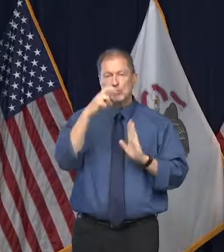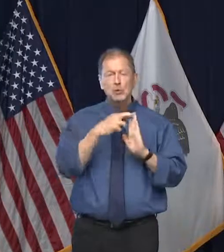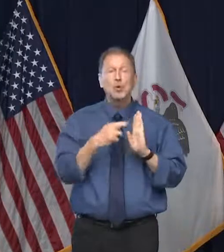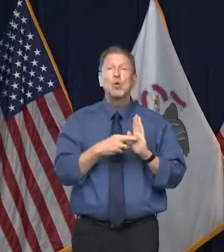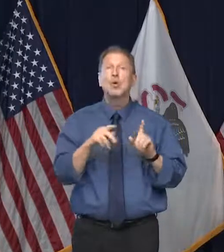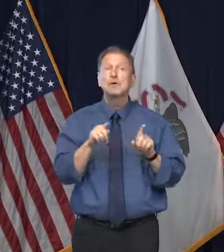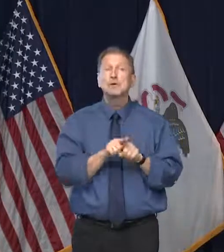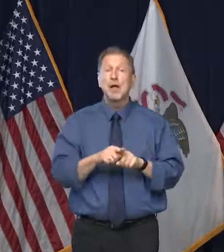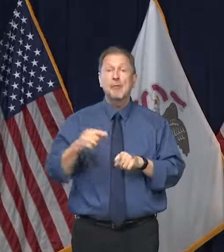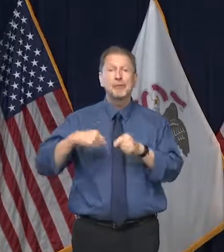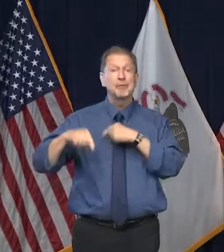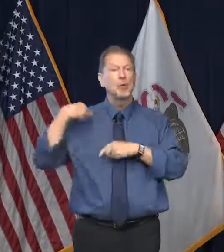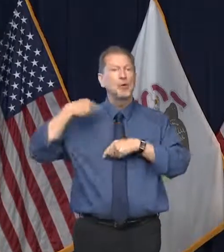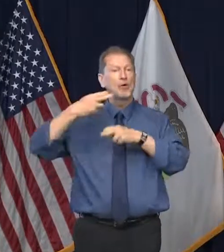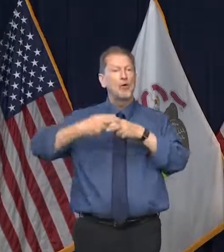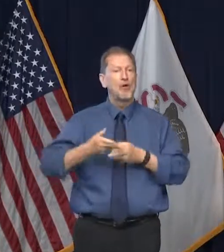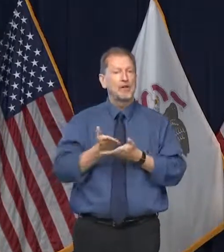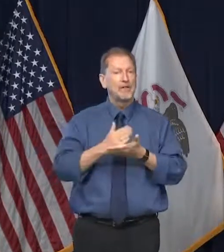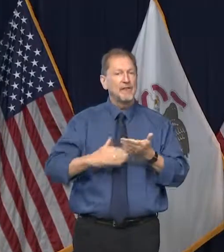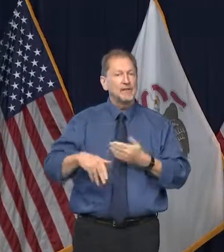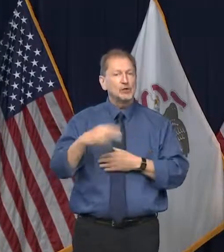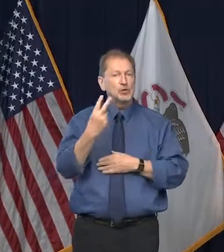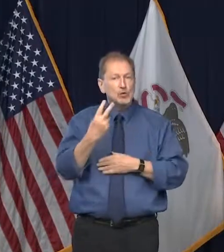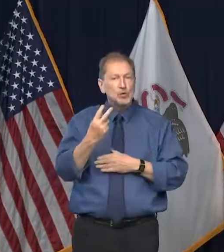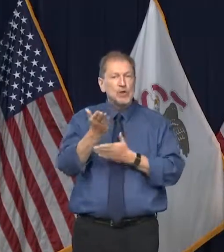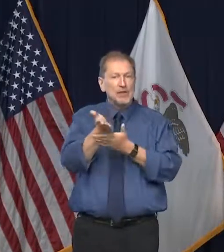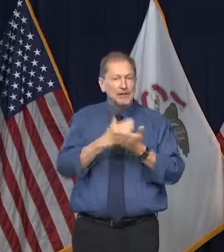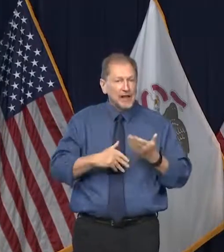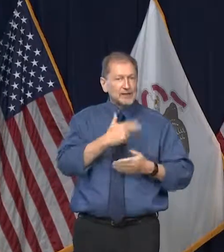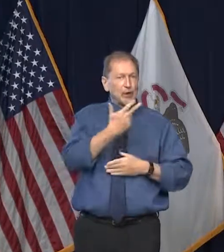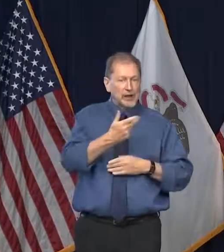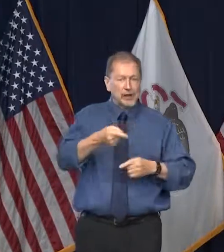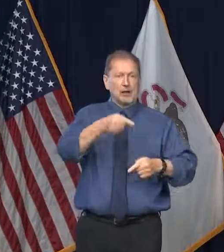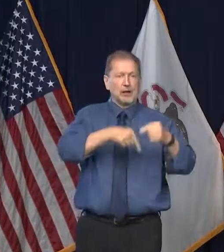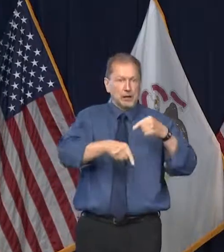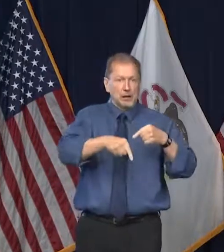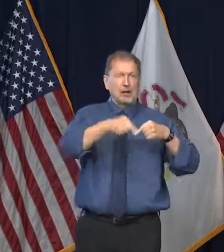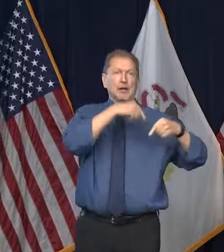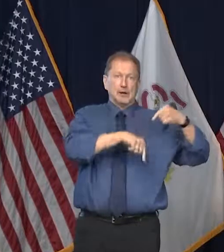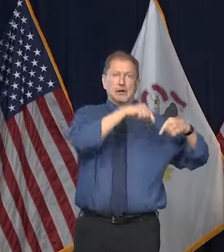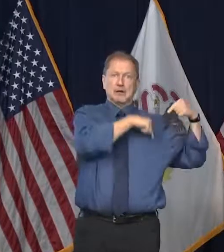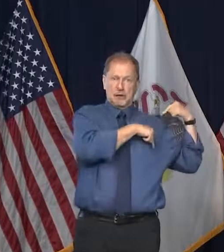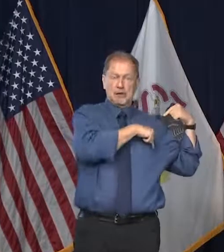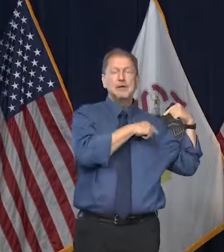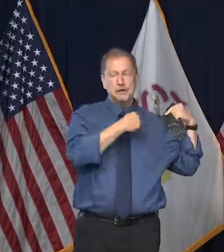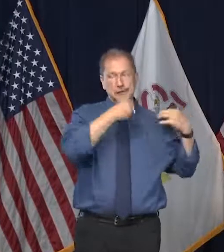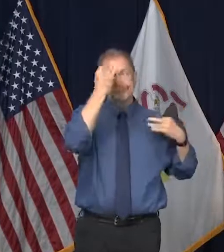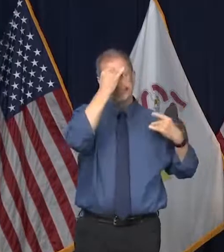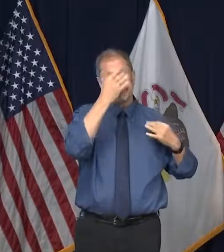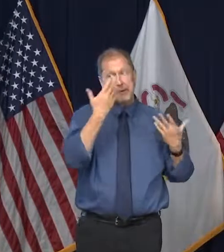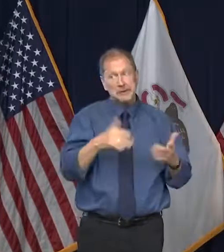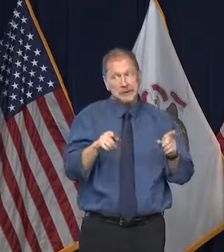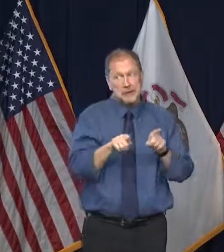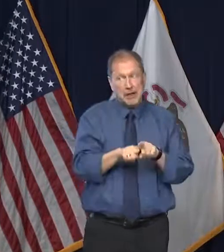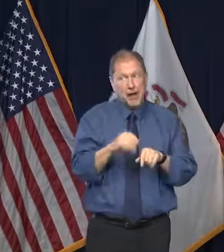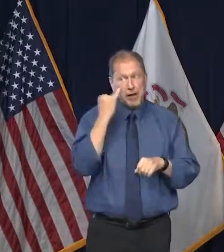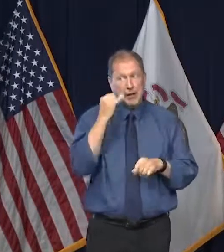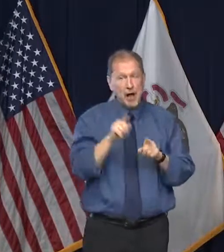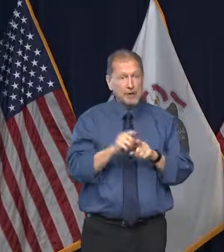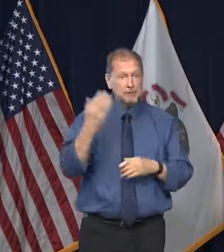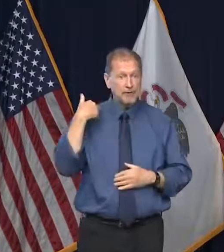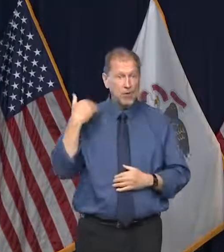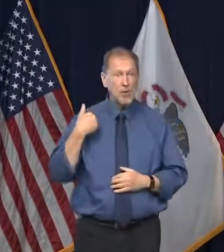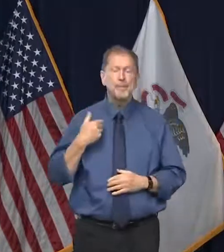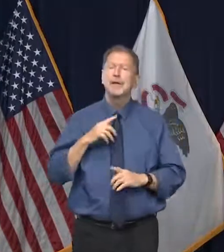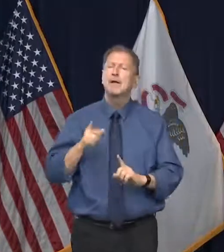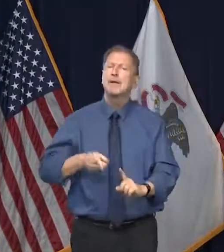Phase 3 looked like or Phase 2 looked like. Those are all things that are under consideration. Remember that it's the exposure